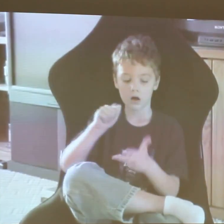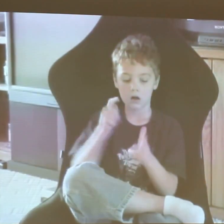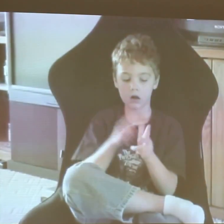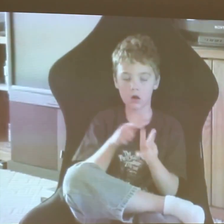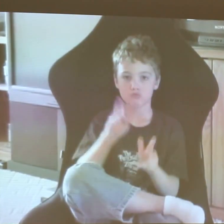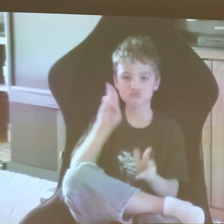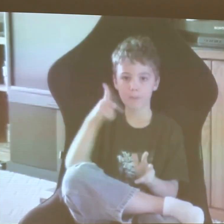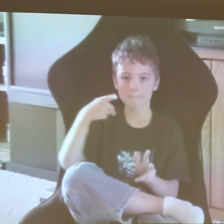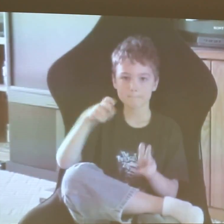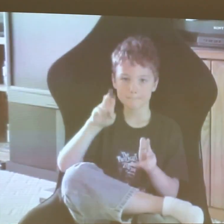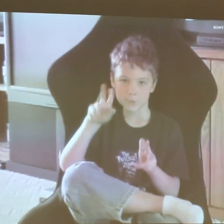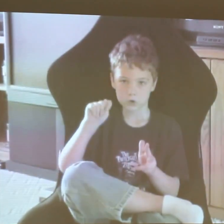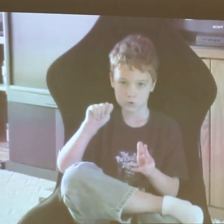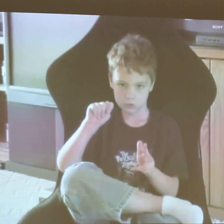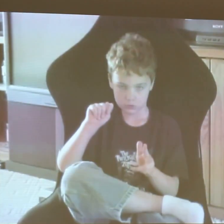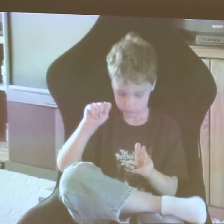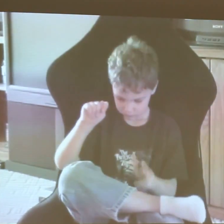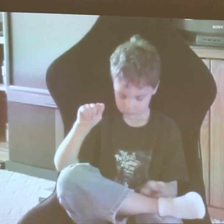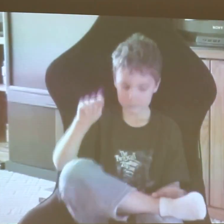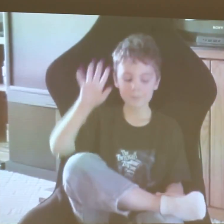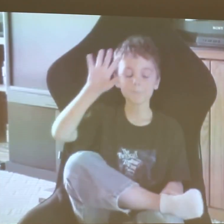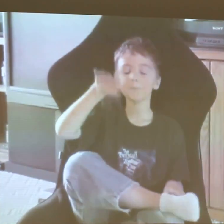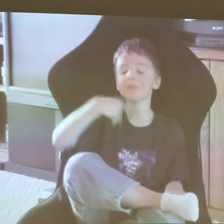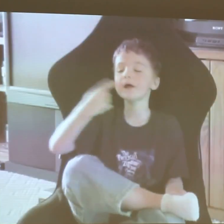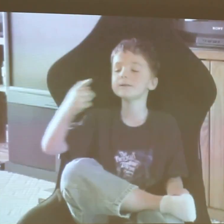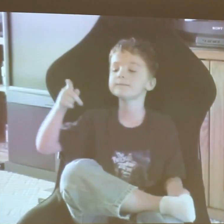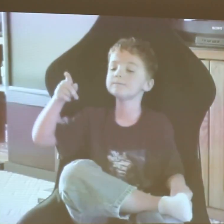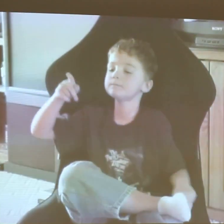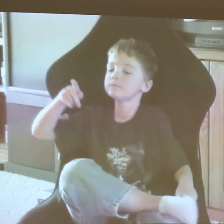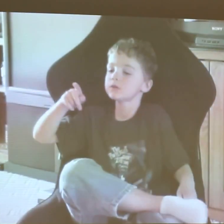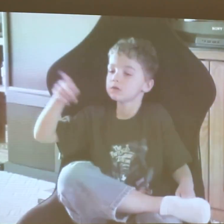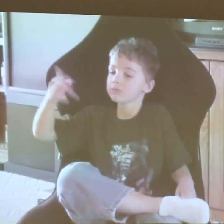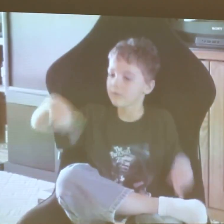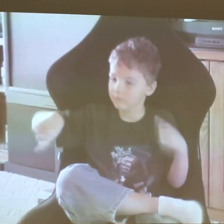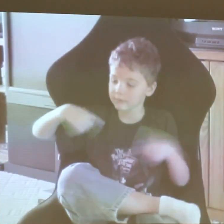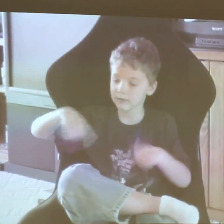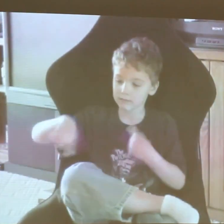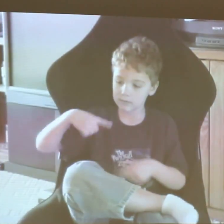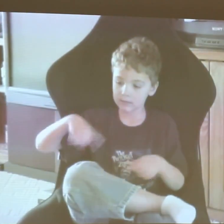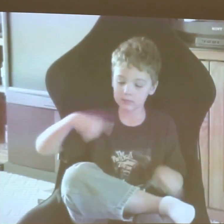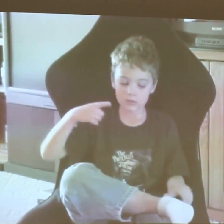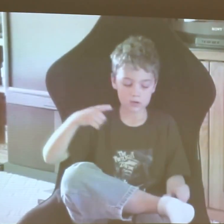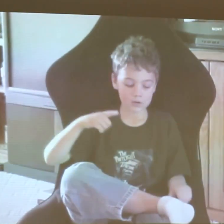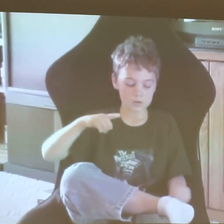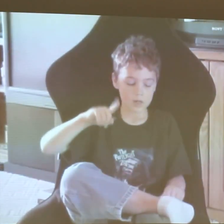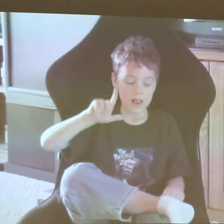Leona, and Bert, they were fighting.